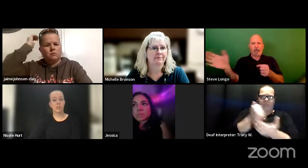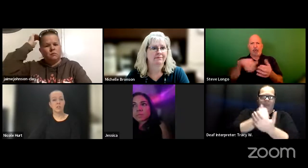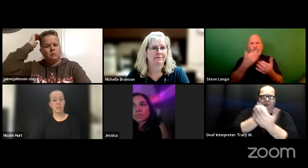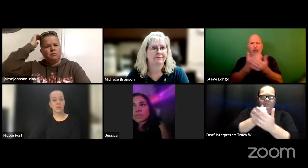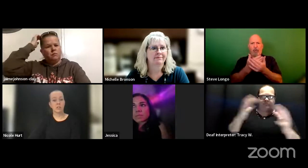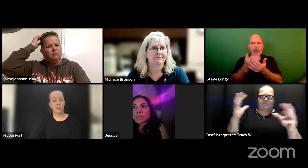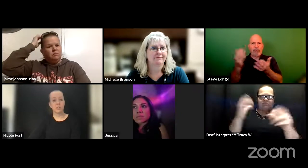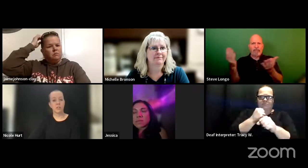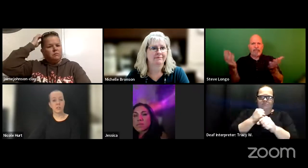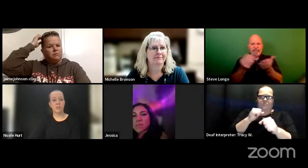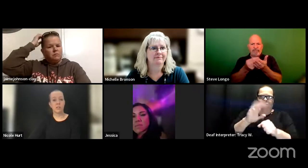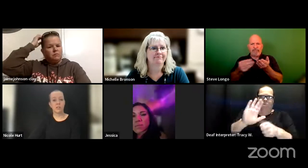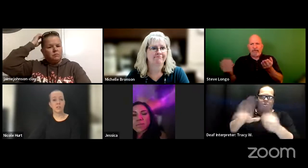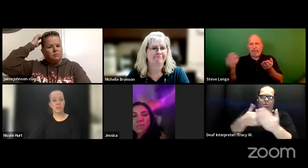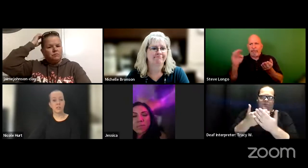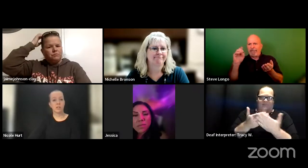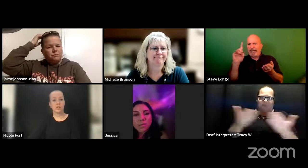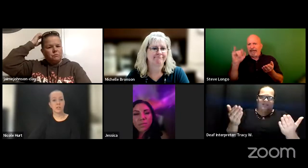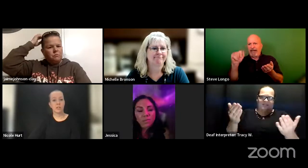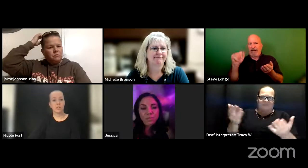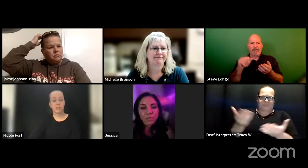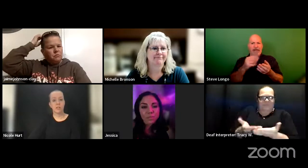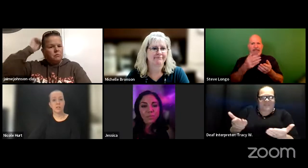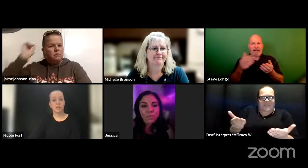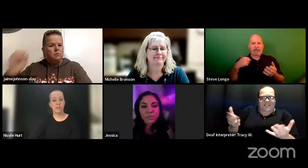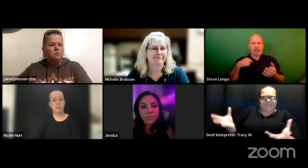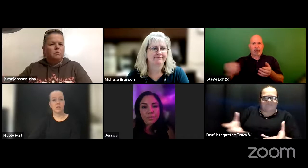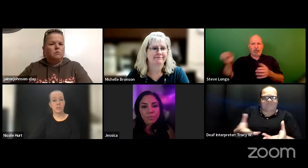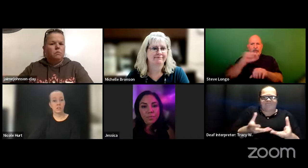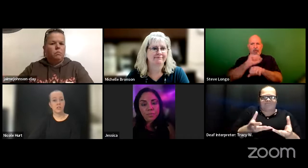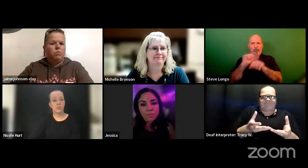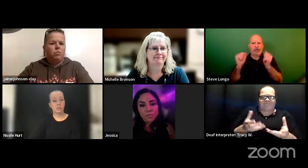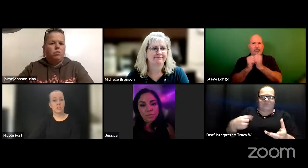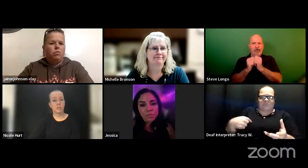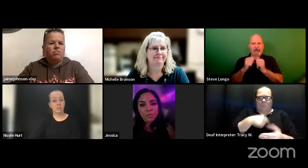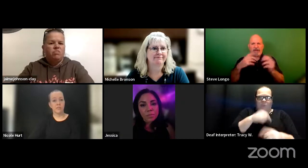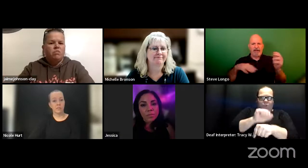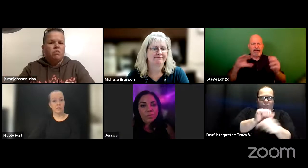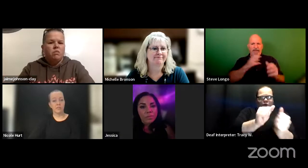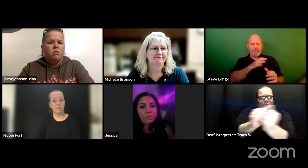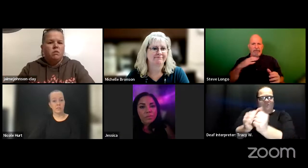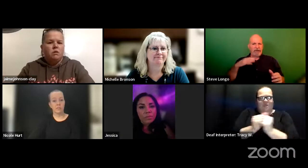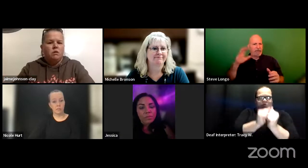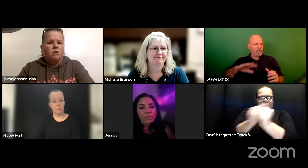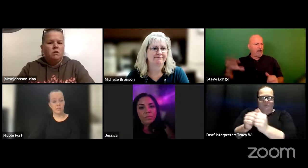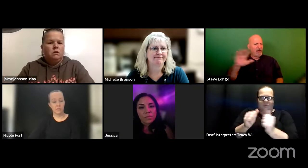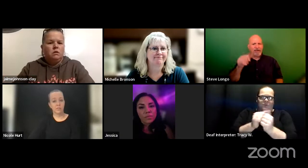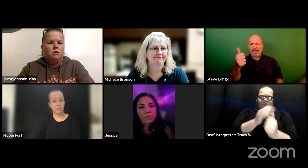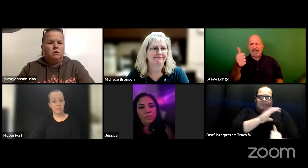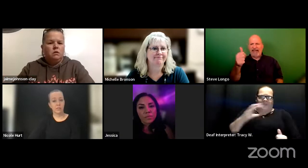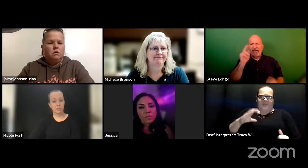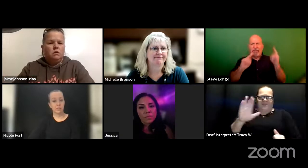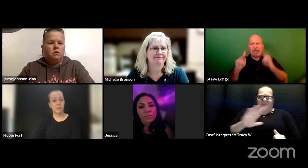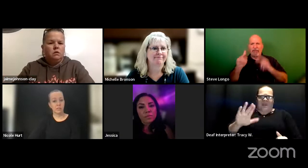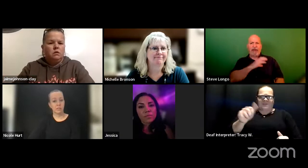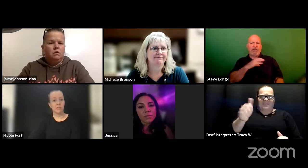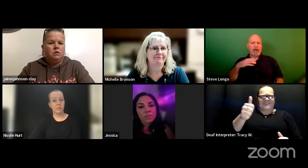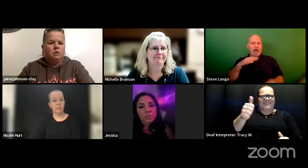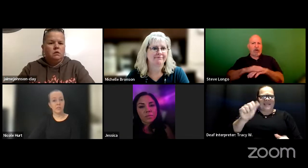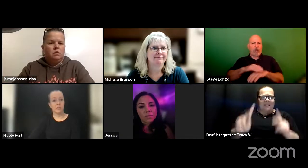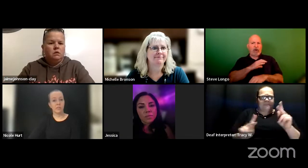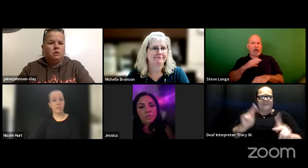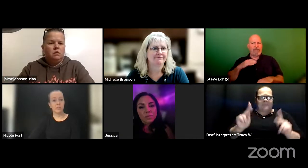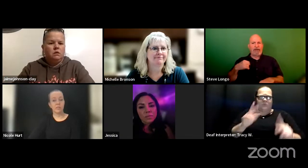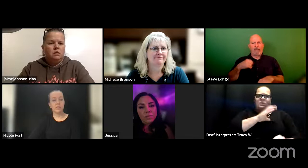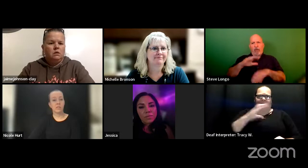in Hawaii and helped to get all of the media that we've been able to put together.